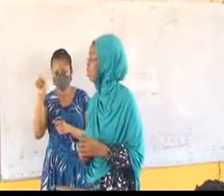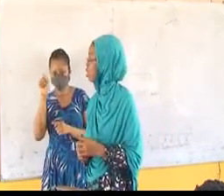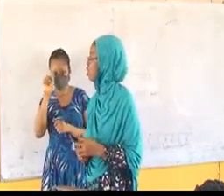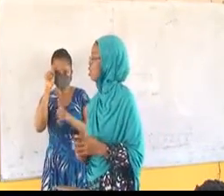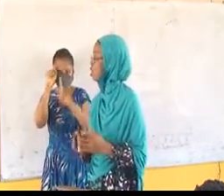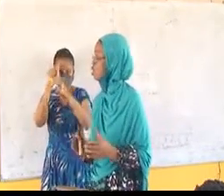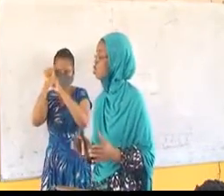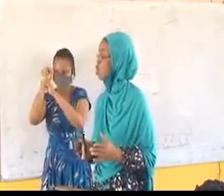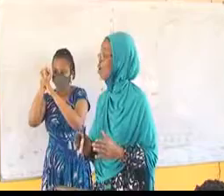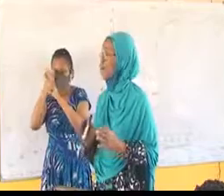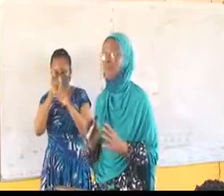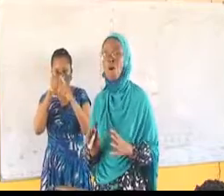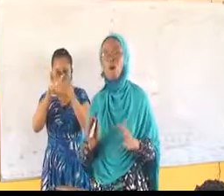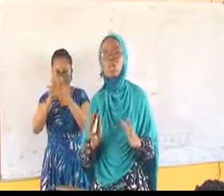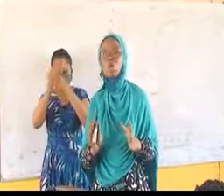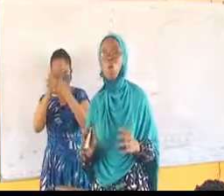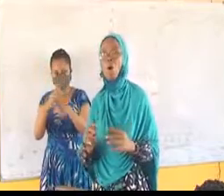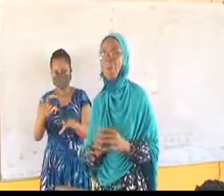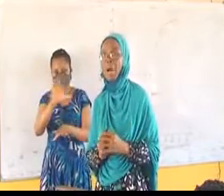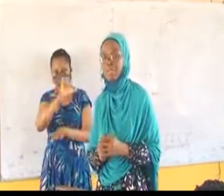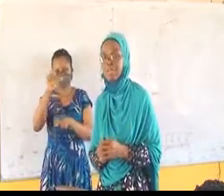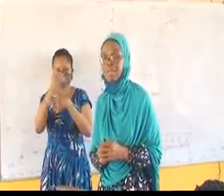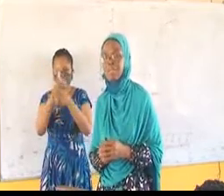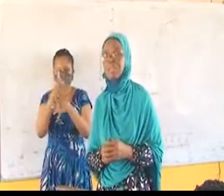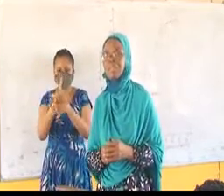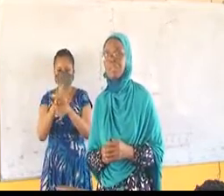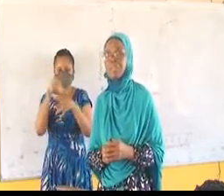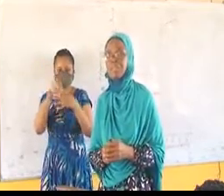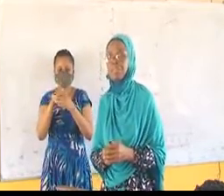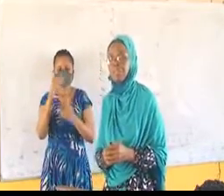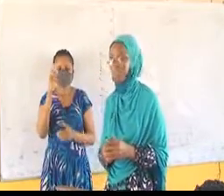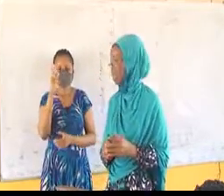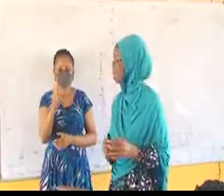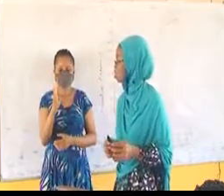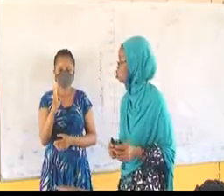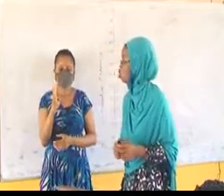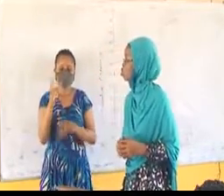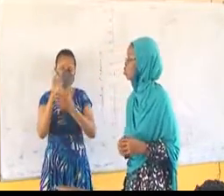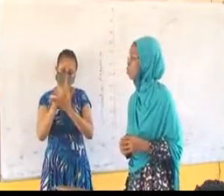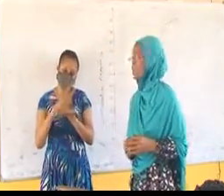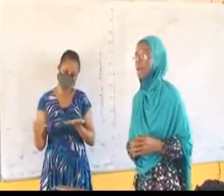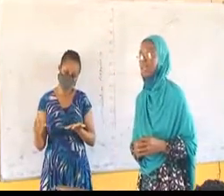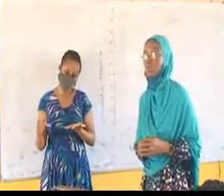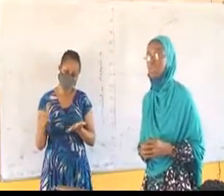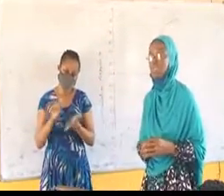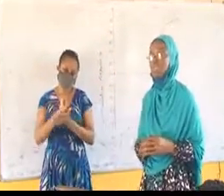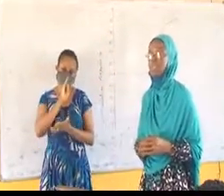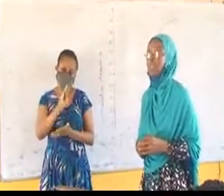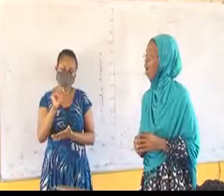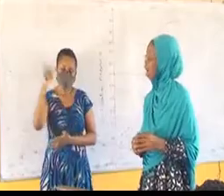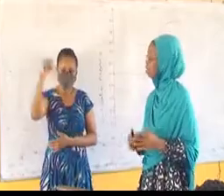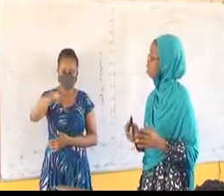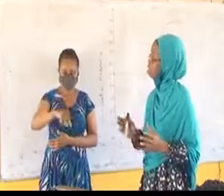distribution into 4 equal parts. That is what we mean by